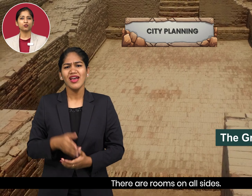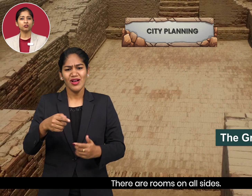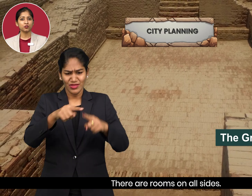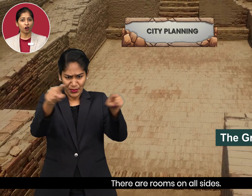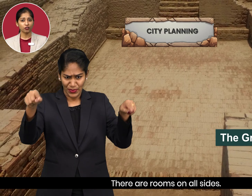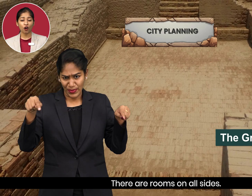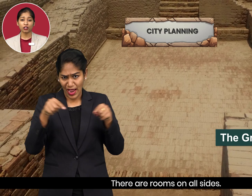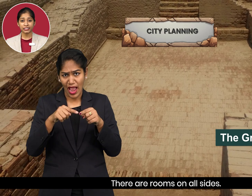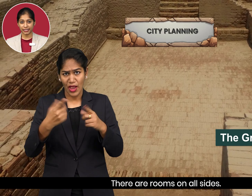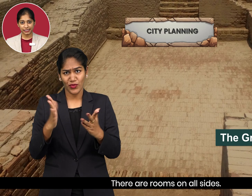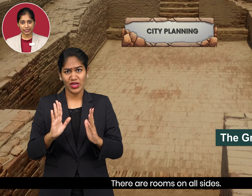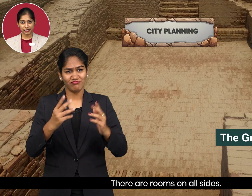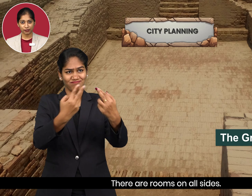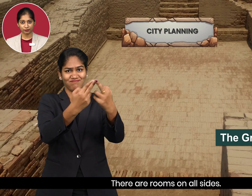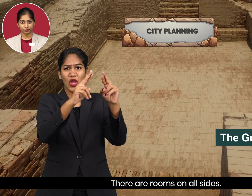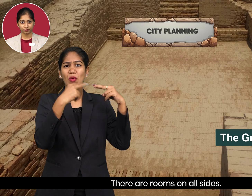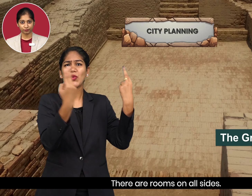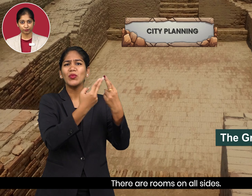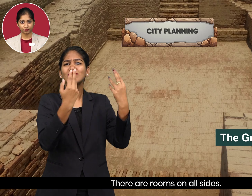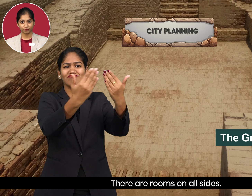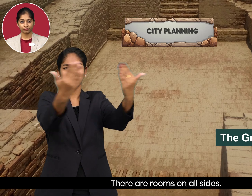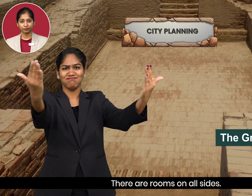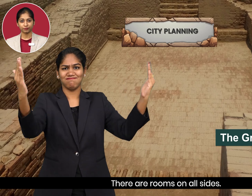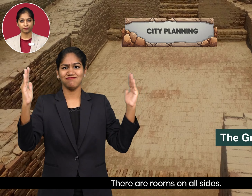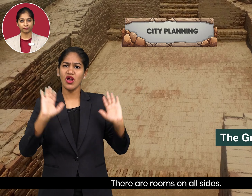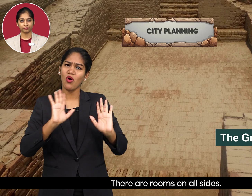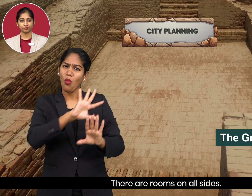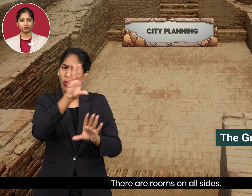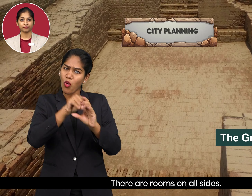There are rooms on all sides.